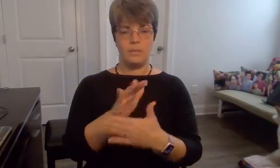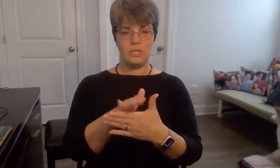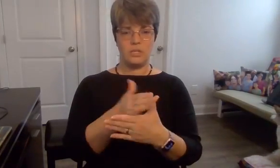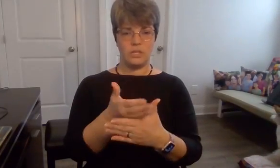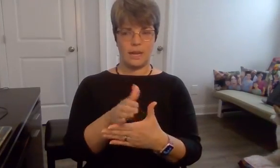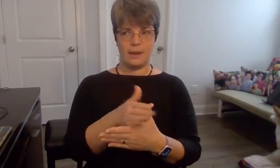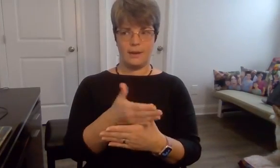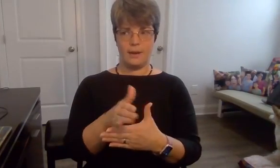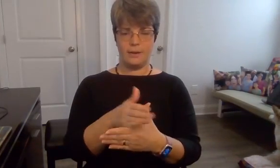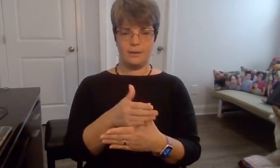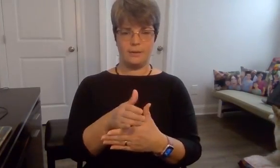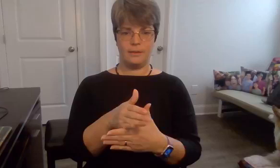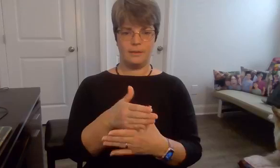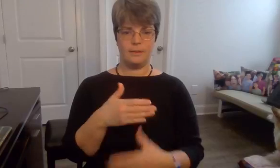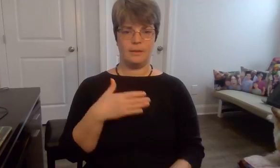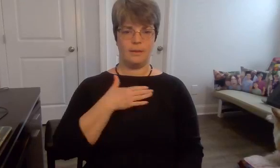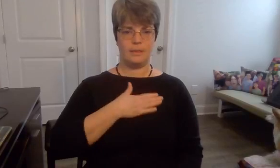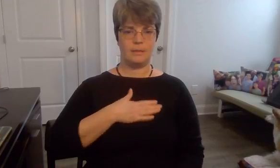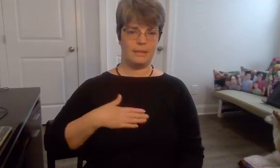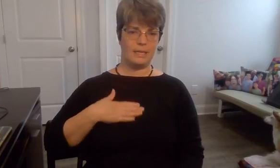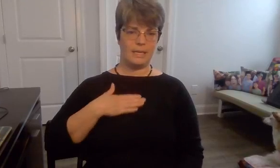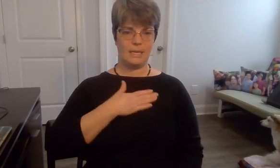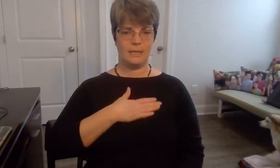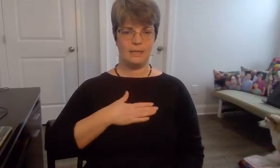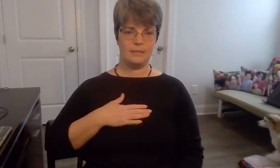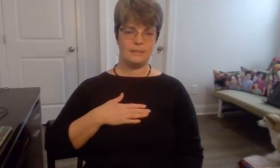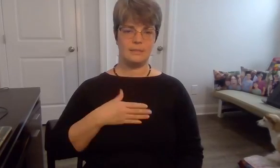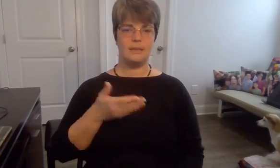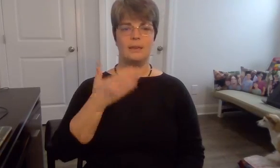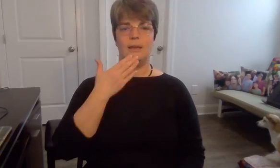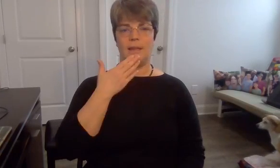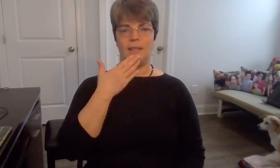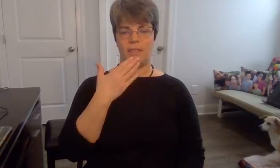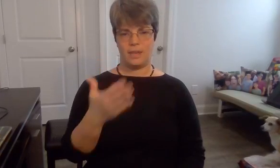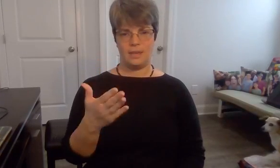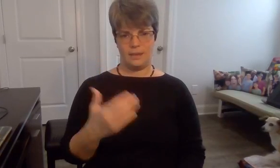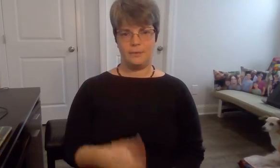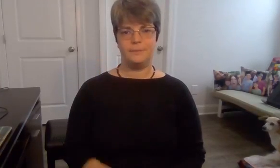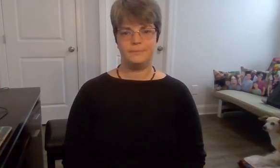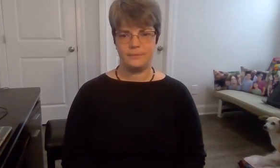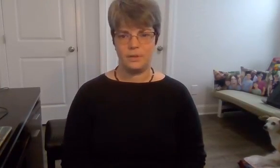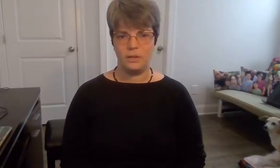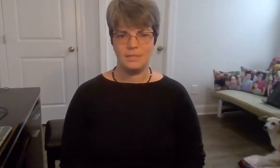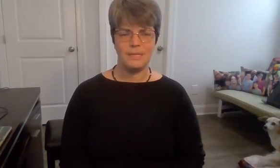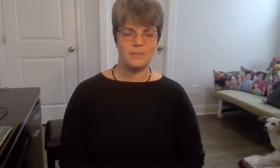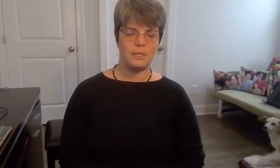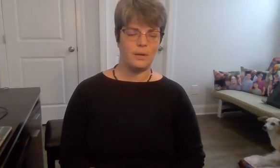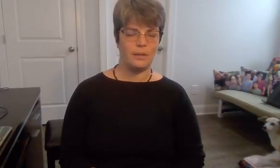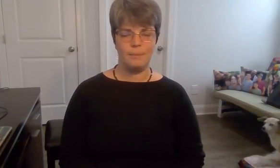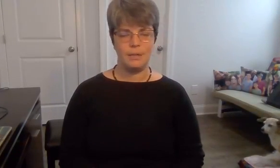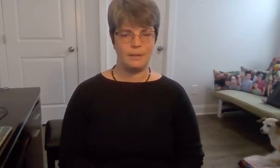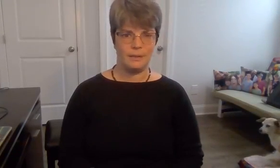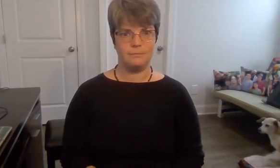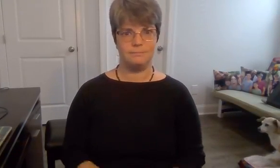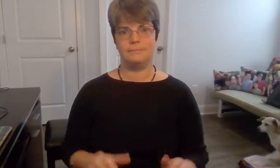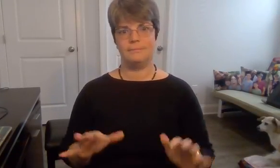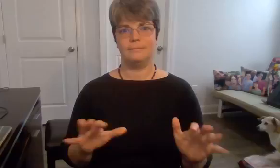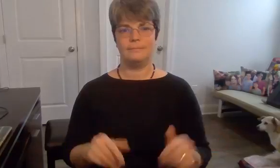did share, we did please, and thank you. Good. Sometimes it's hard in the middle of